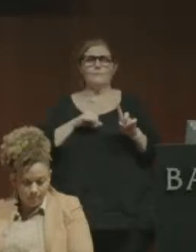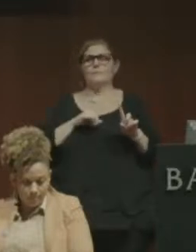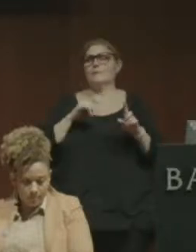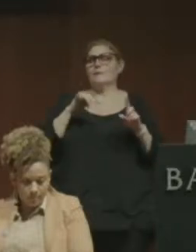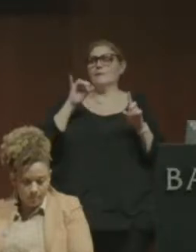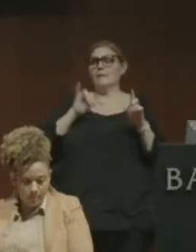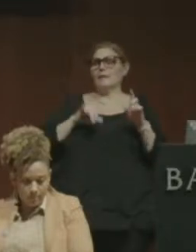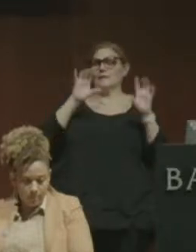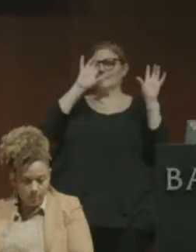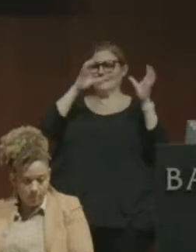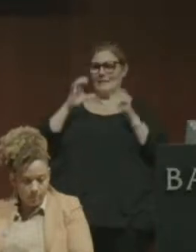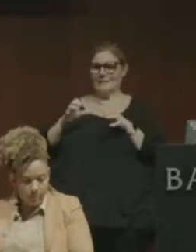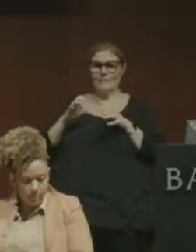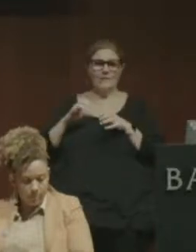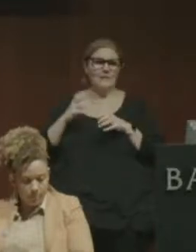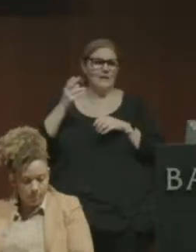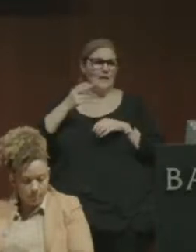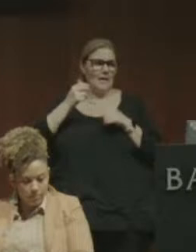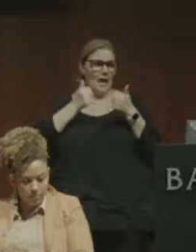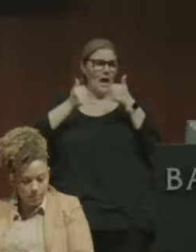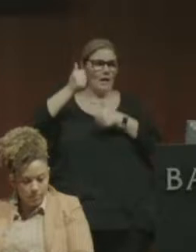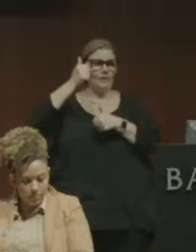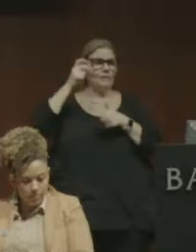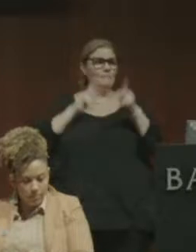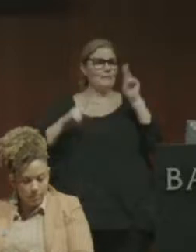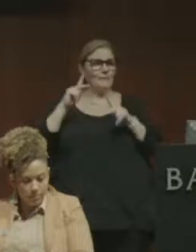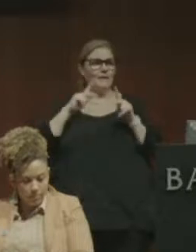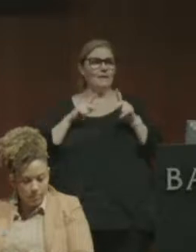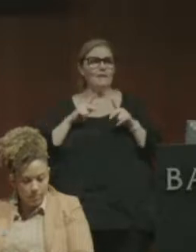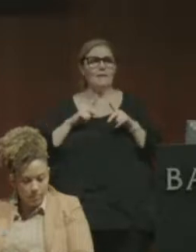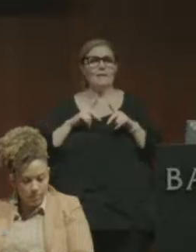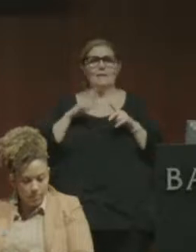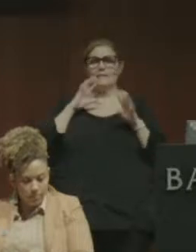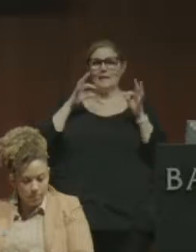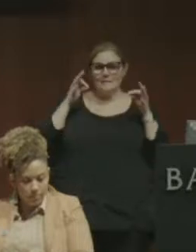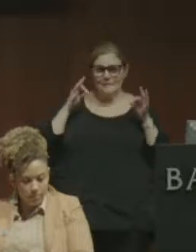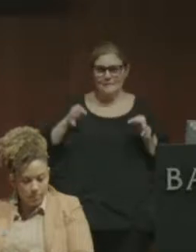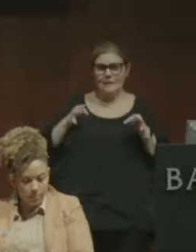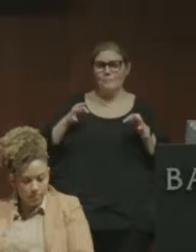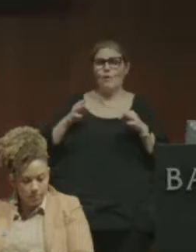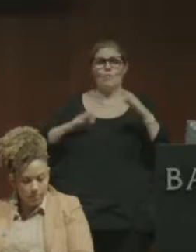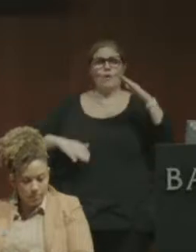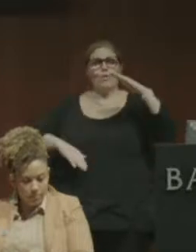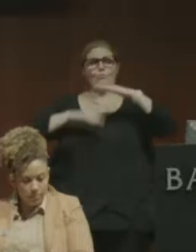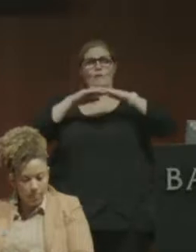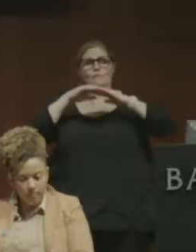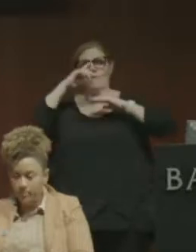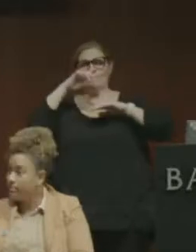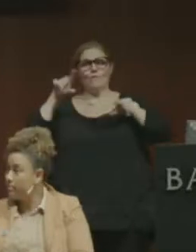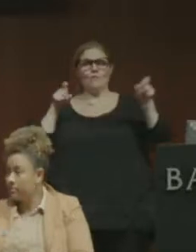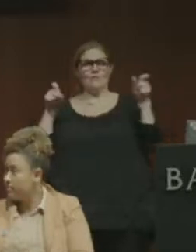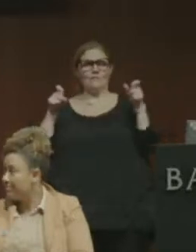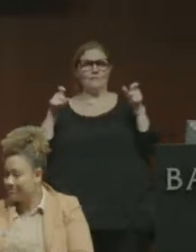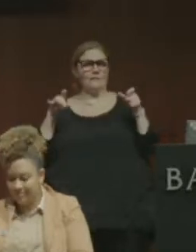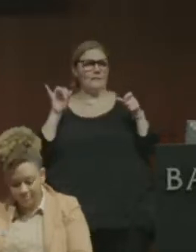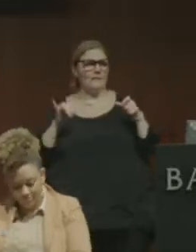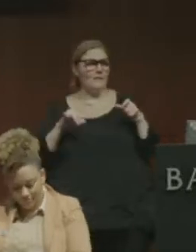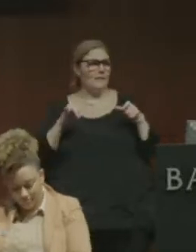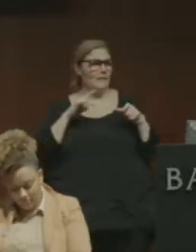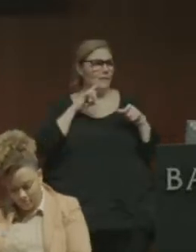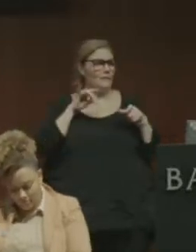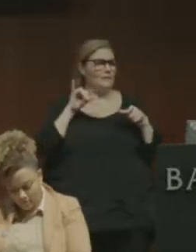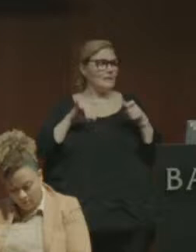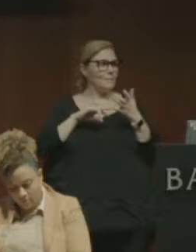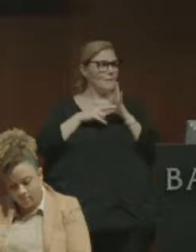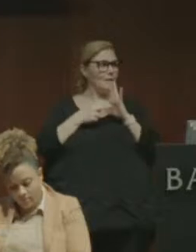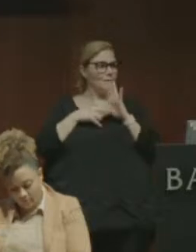and classification and hierarchies of people that determine the threshold of sovereignty. Right? So there was a threshold where